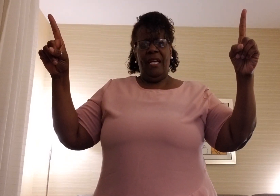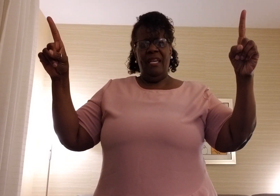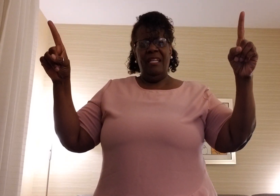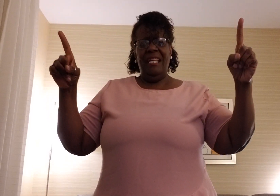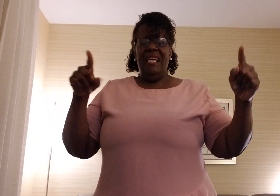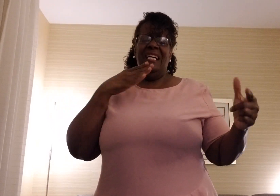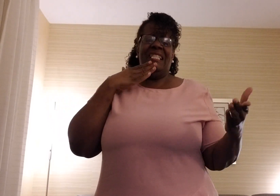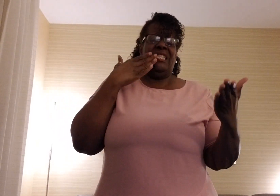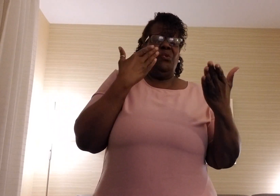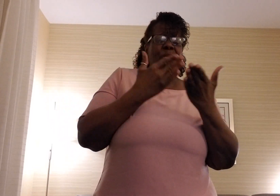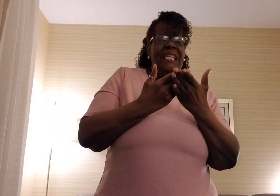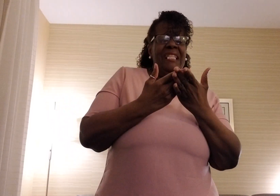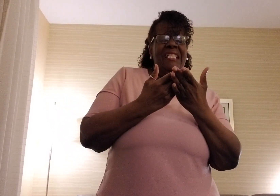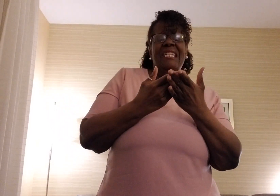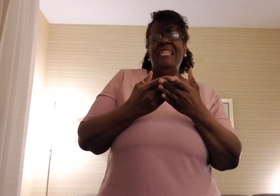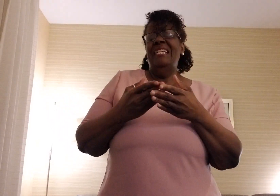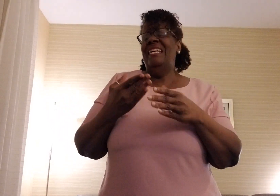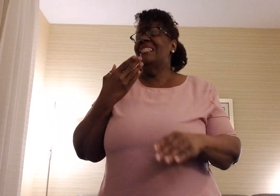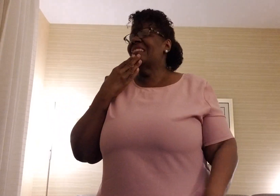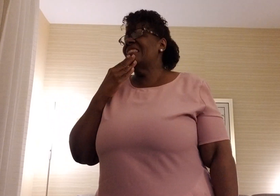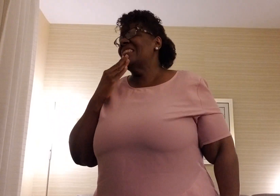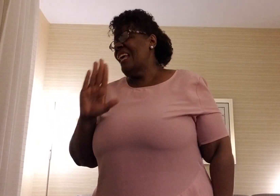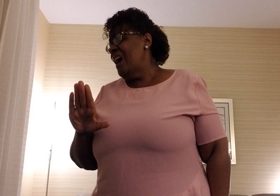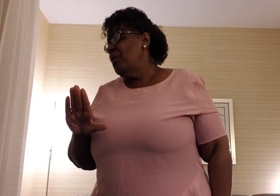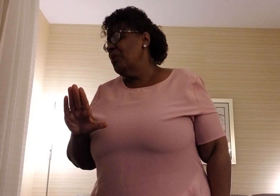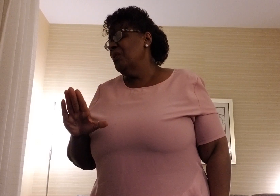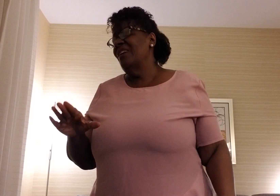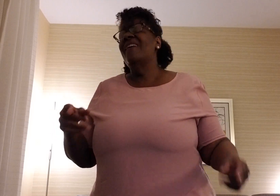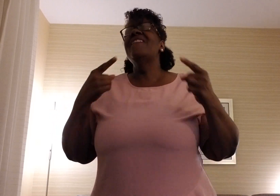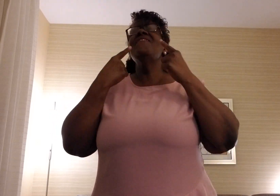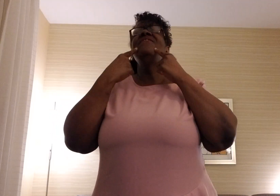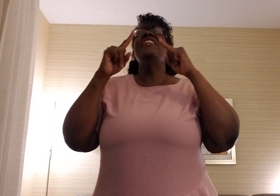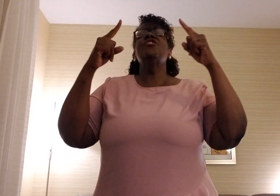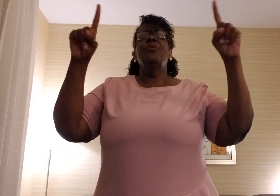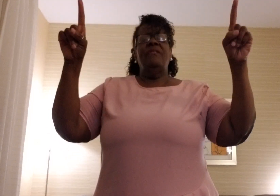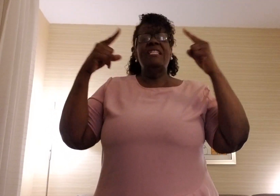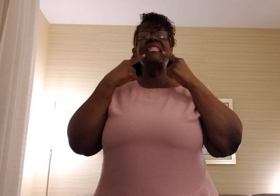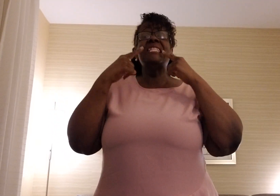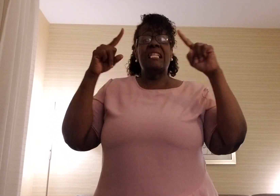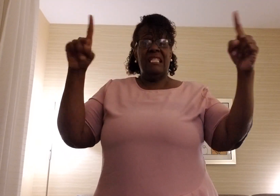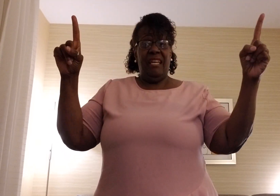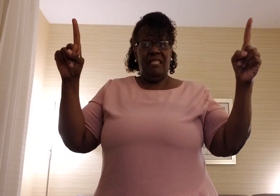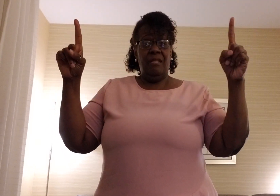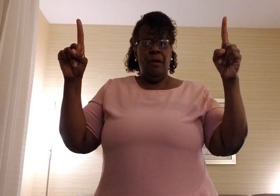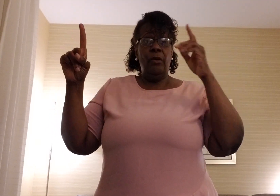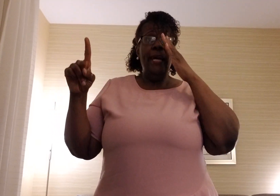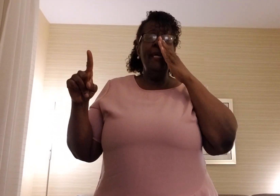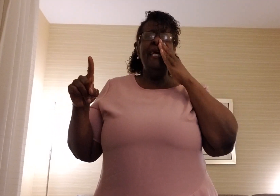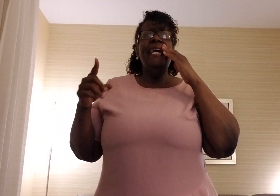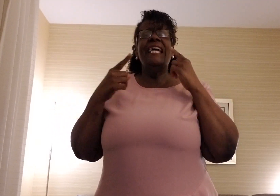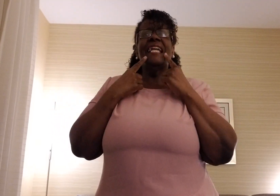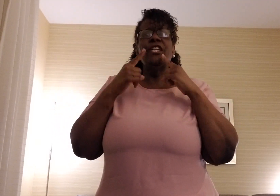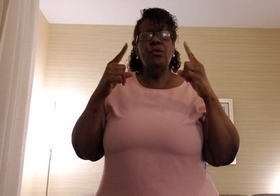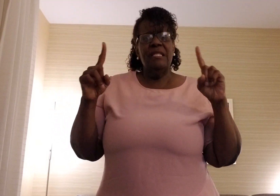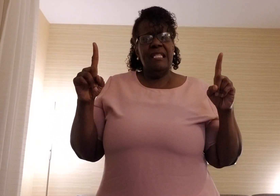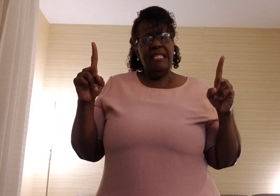Okay? A sweet and sour victory. And this is success. Okay? And I use success